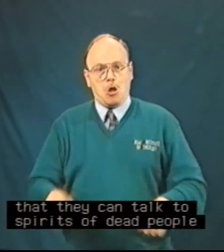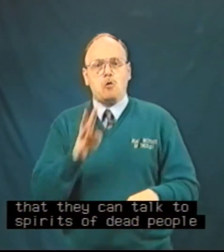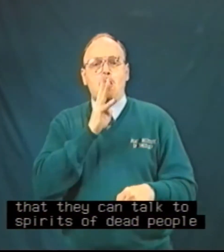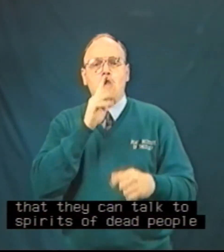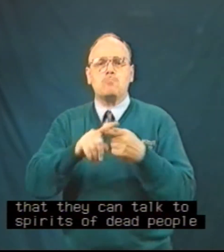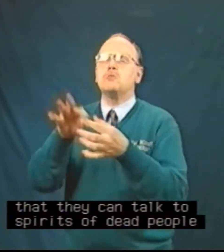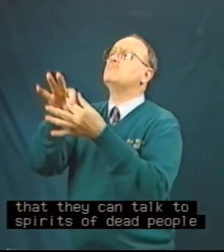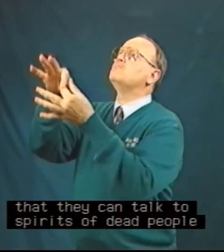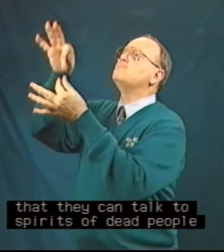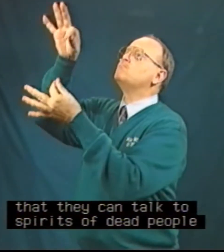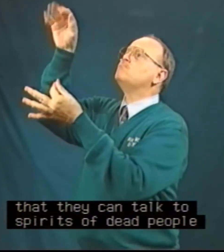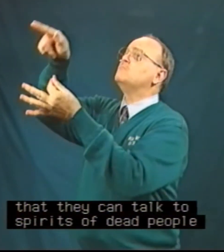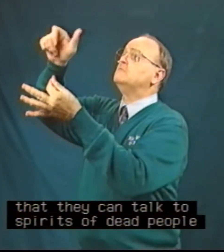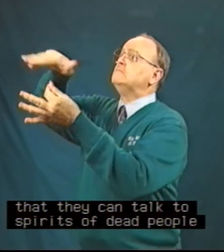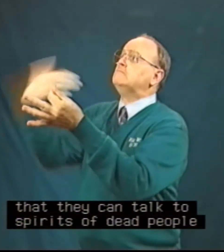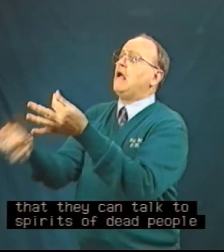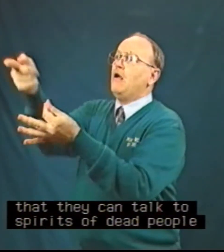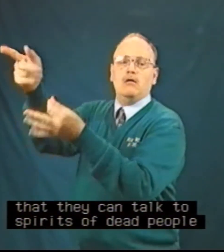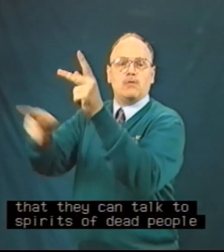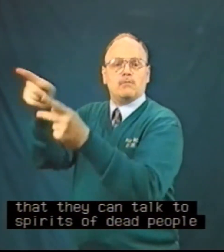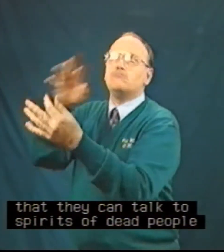They can talk to spirits of dead people.